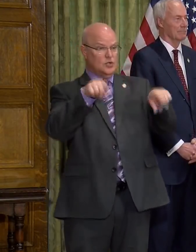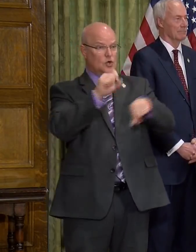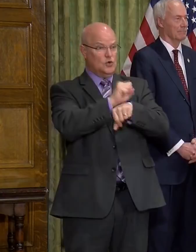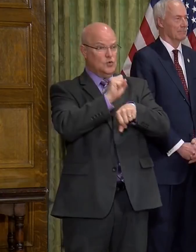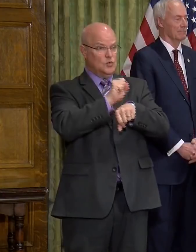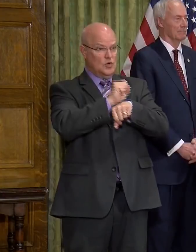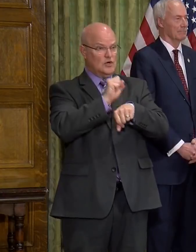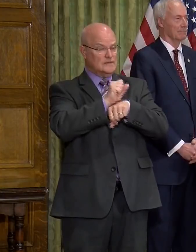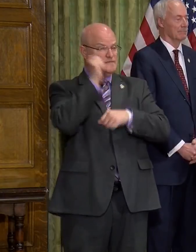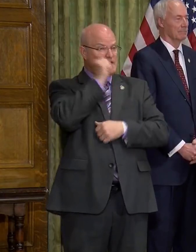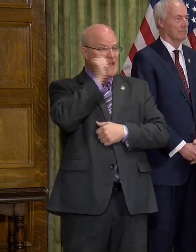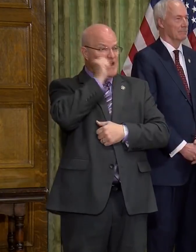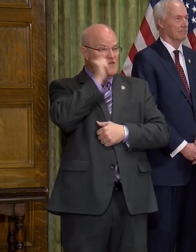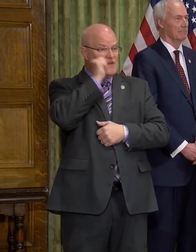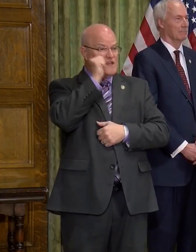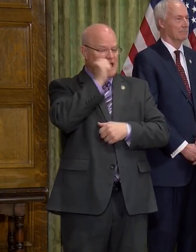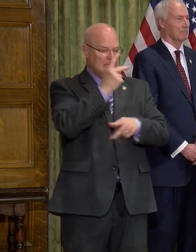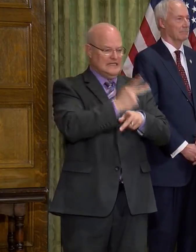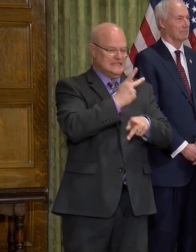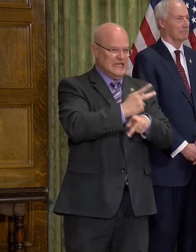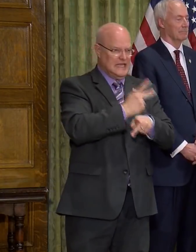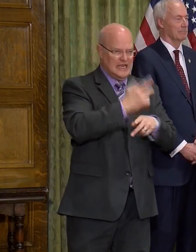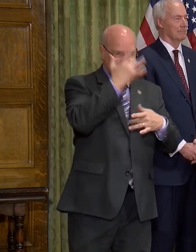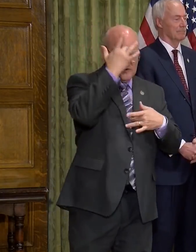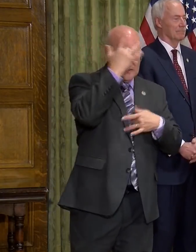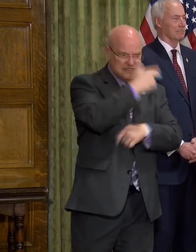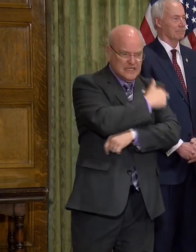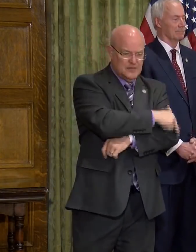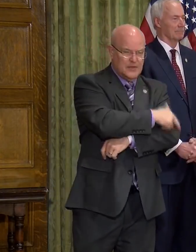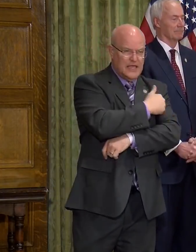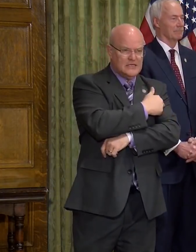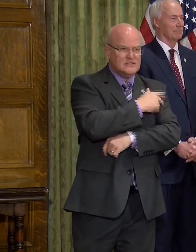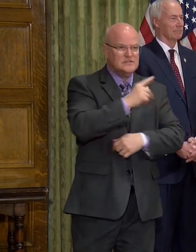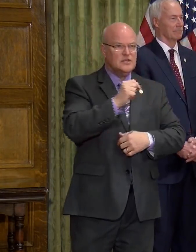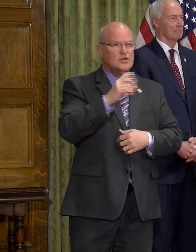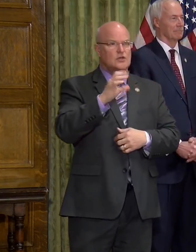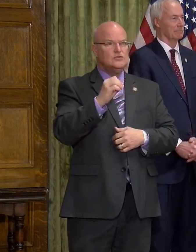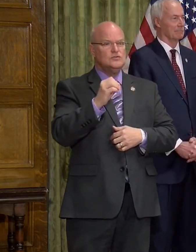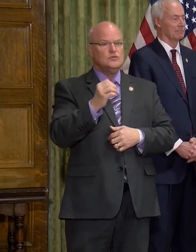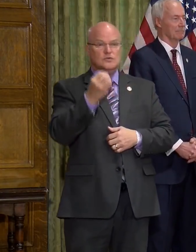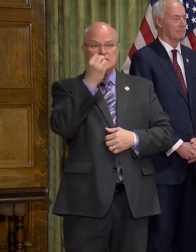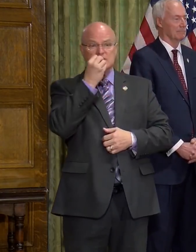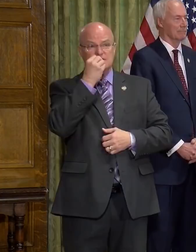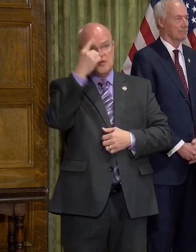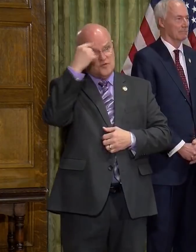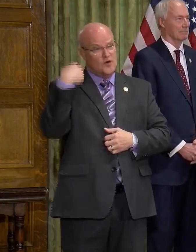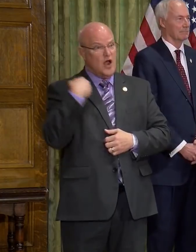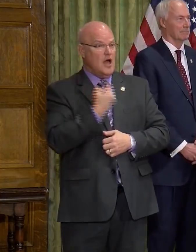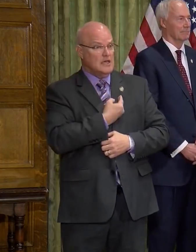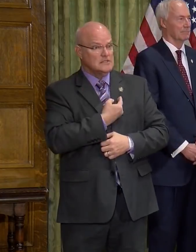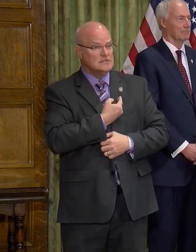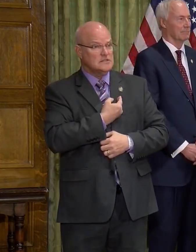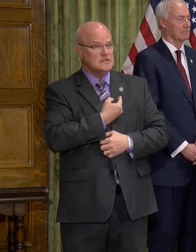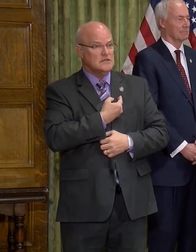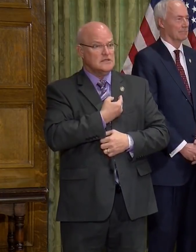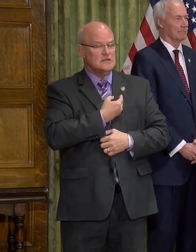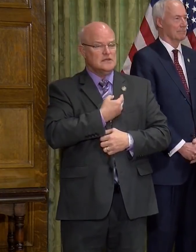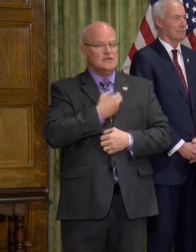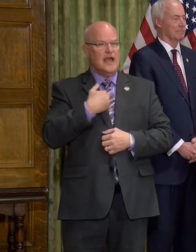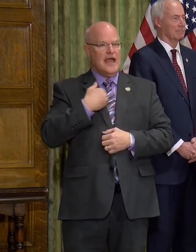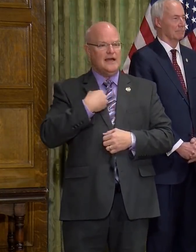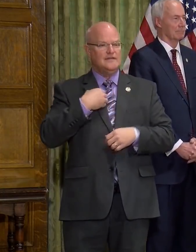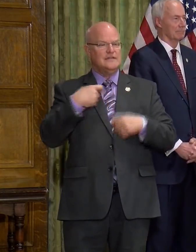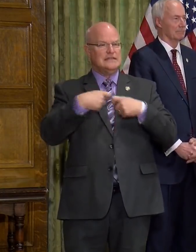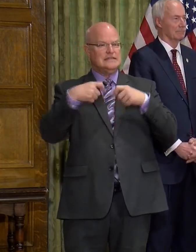work every day, to take care of the sick patients, to get food for us to eat, turn on the lights